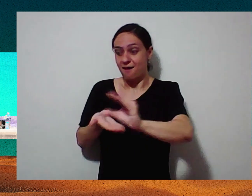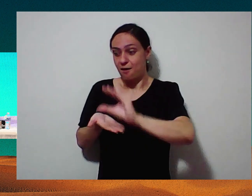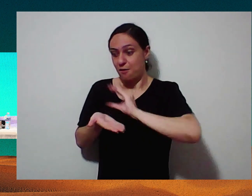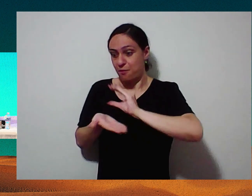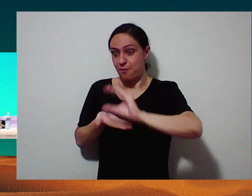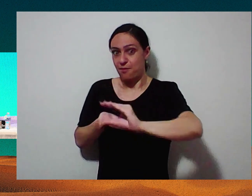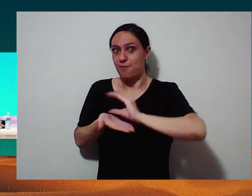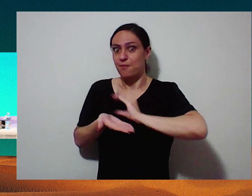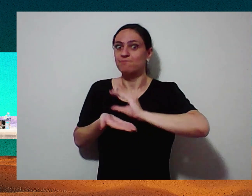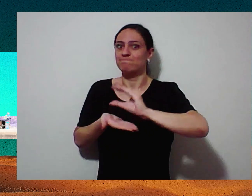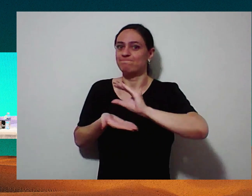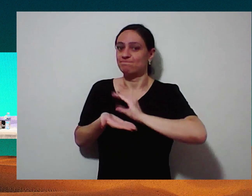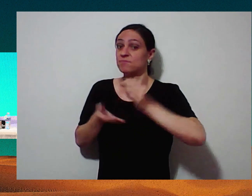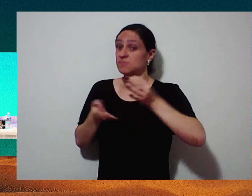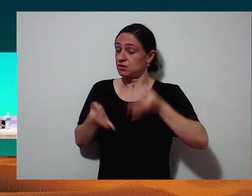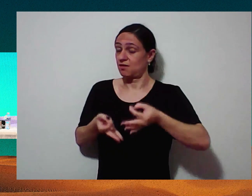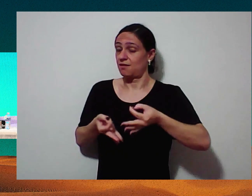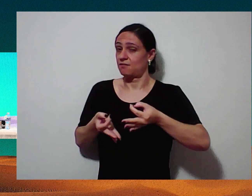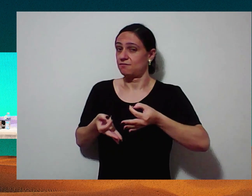Am I right or not?